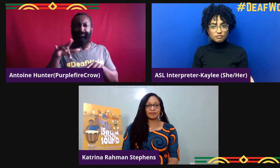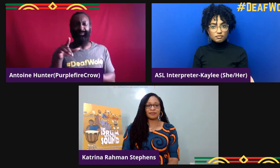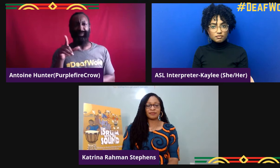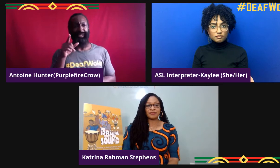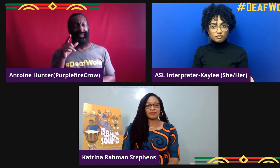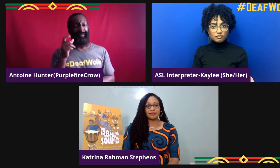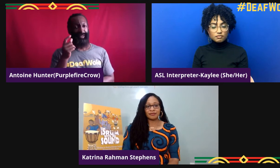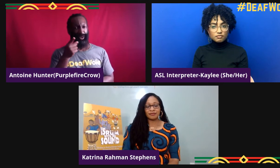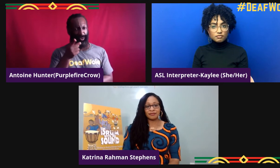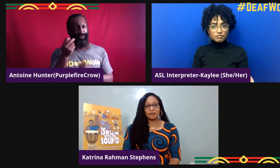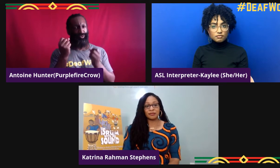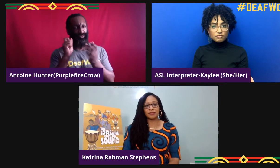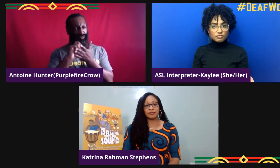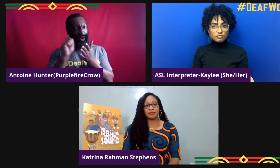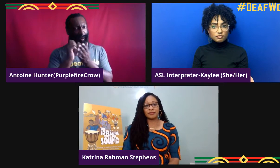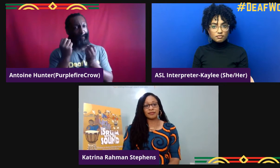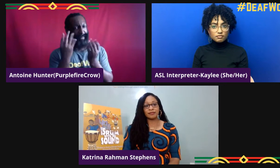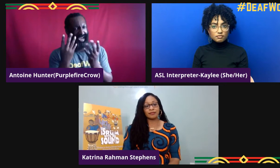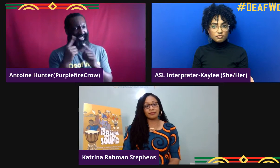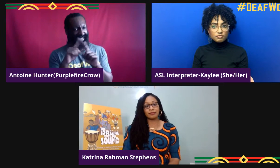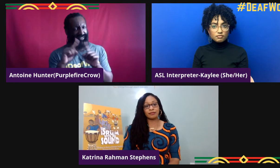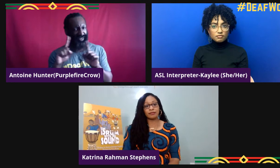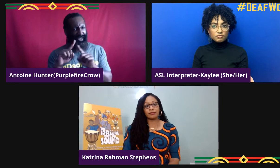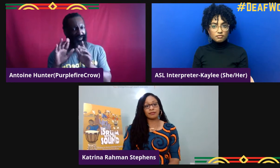I love it.